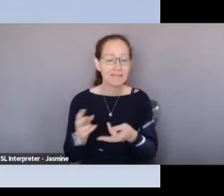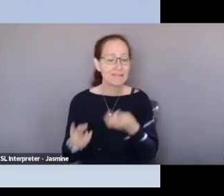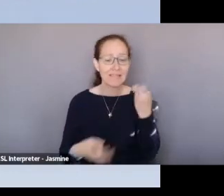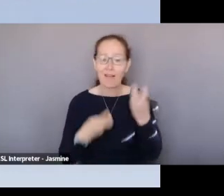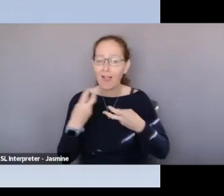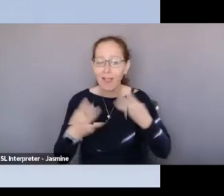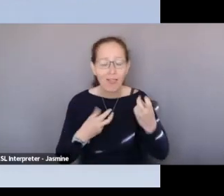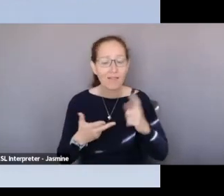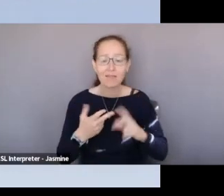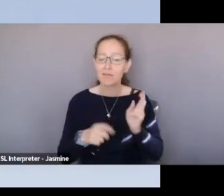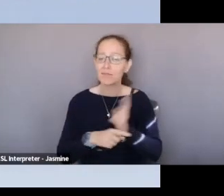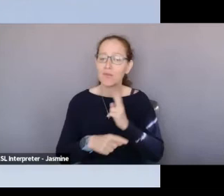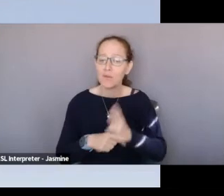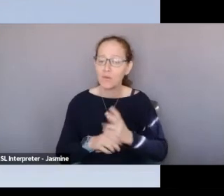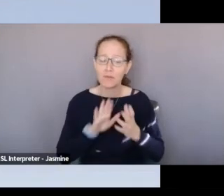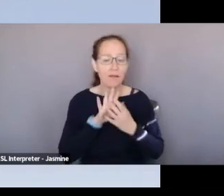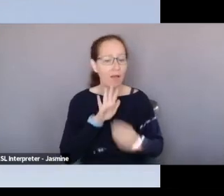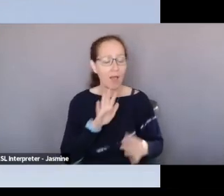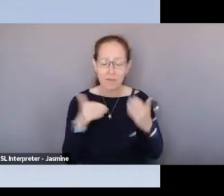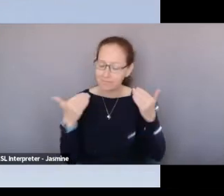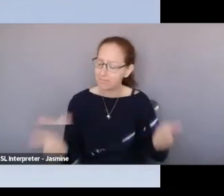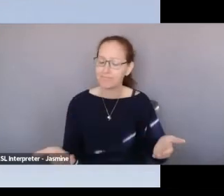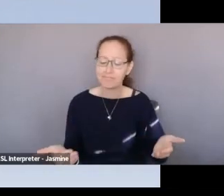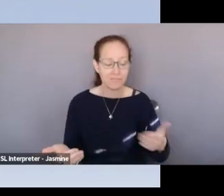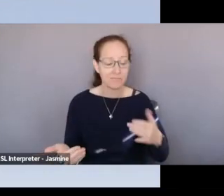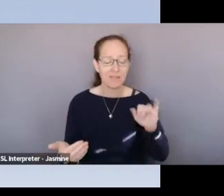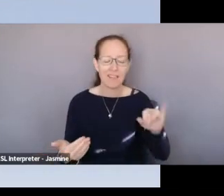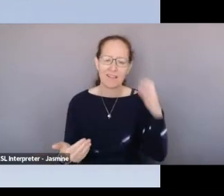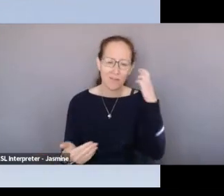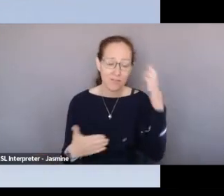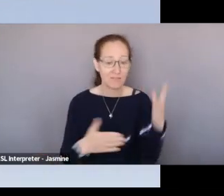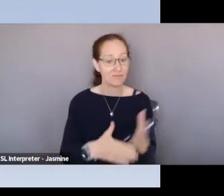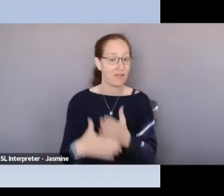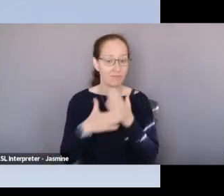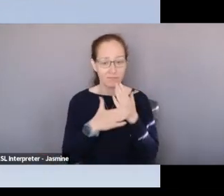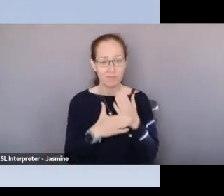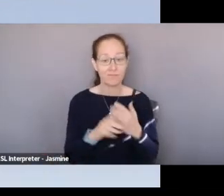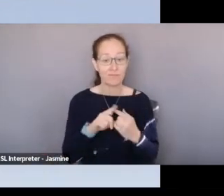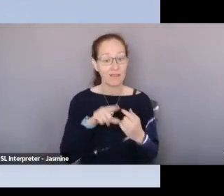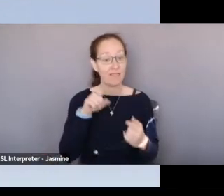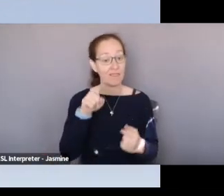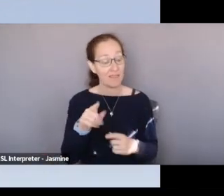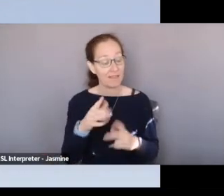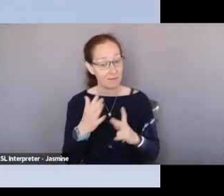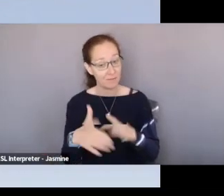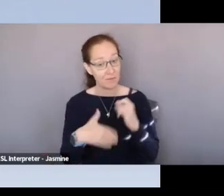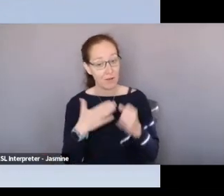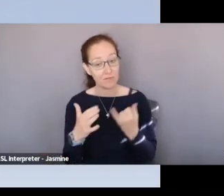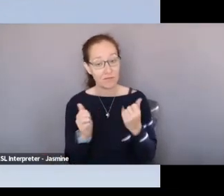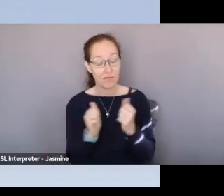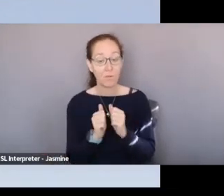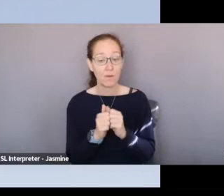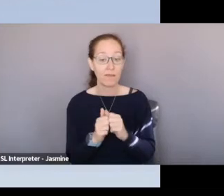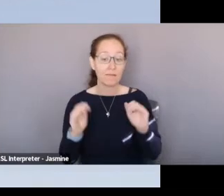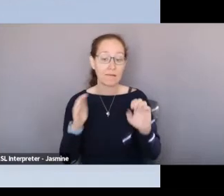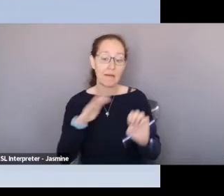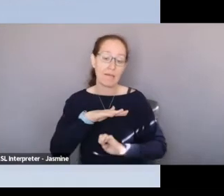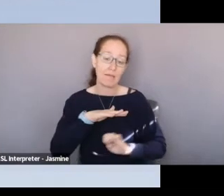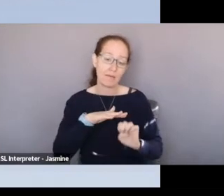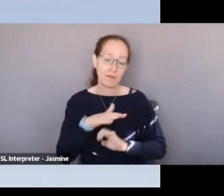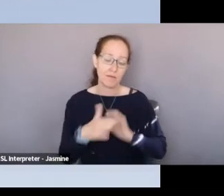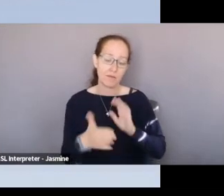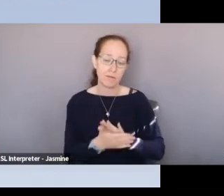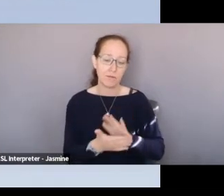them. That's why I'm sharing them. So this particular project was with an elementary school in